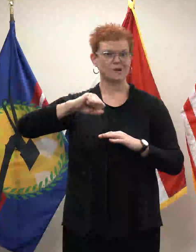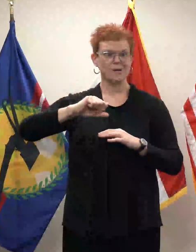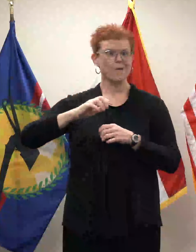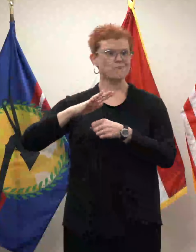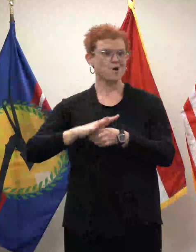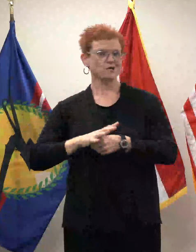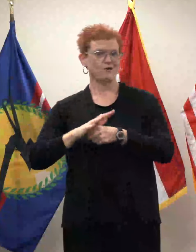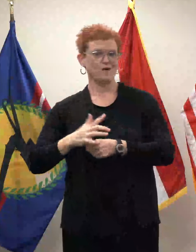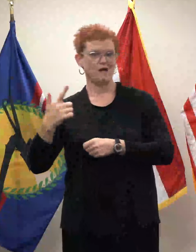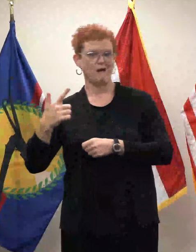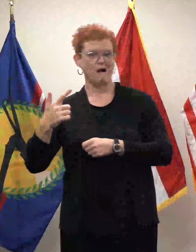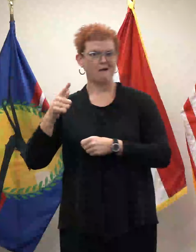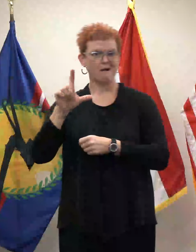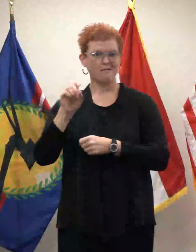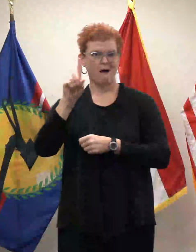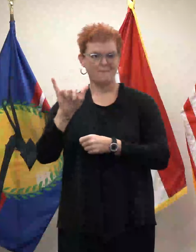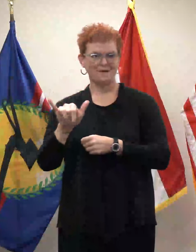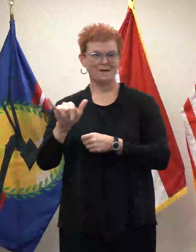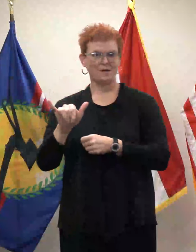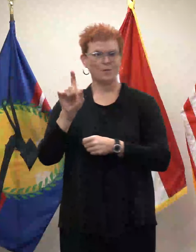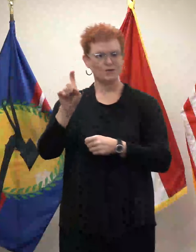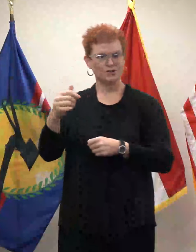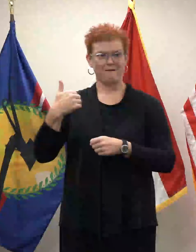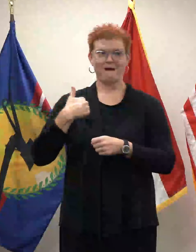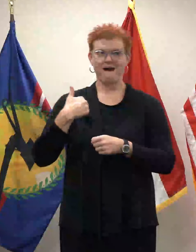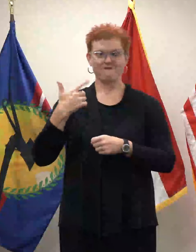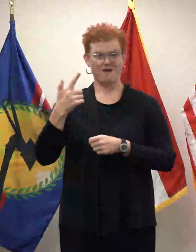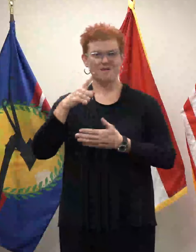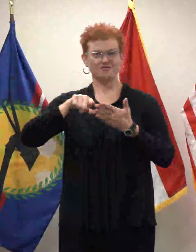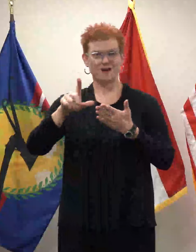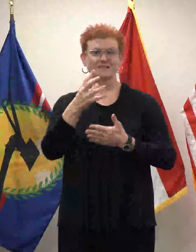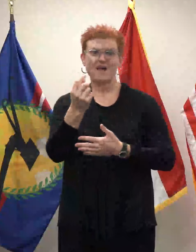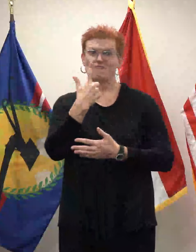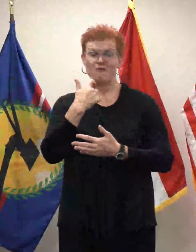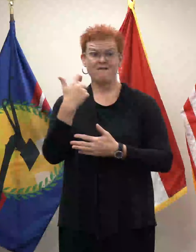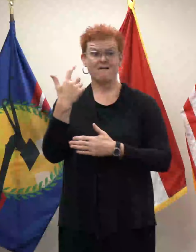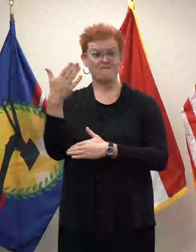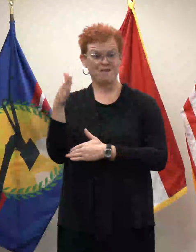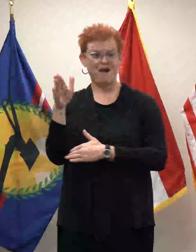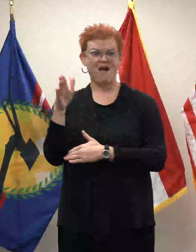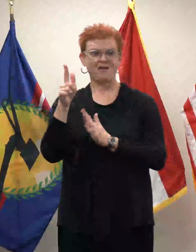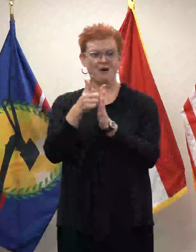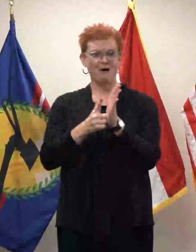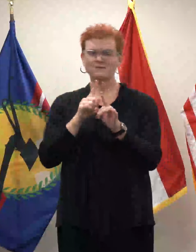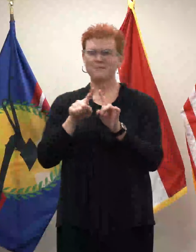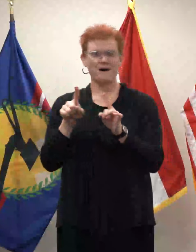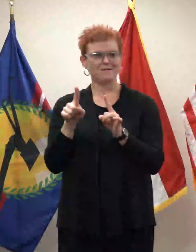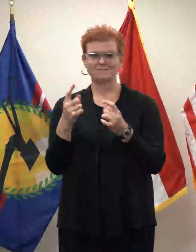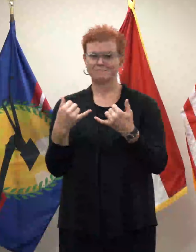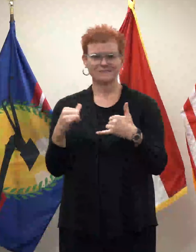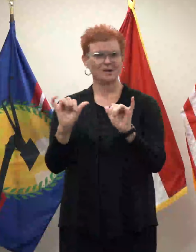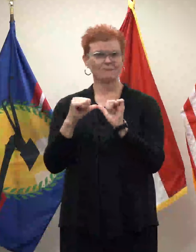have universal background checks and red flag laws. And again, these actions are overwhelmingly supported by